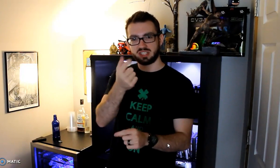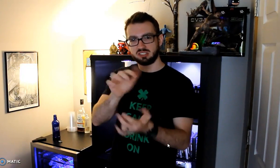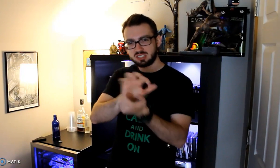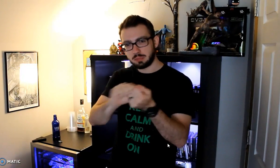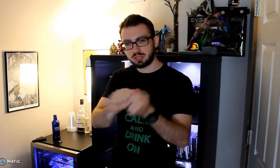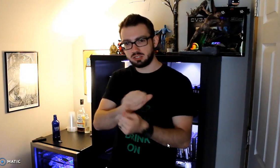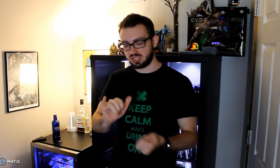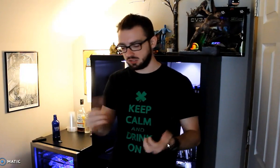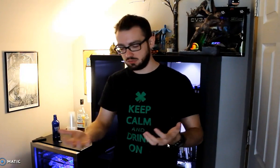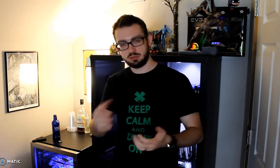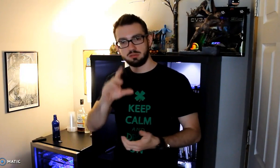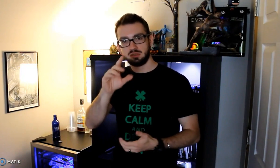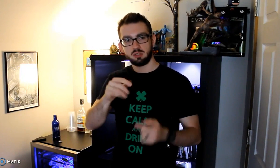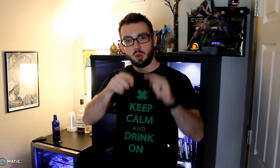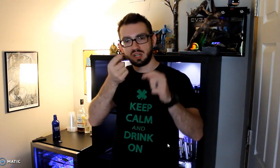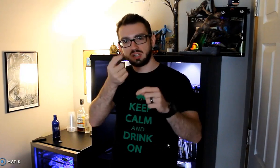noticed that the box had been damaged a little bit.